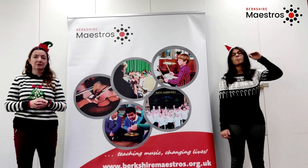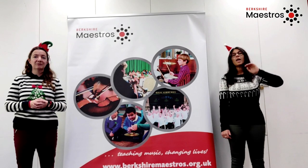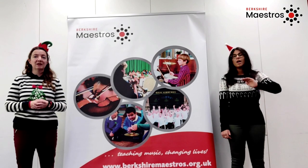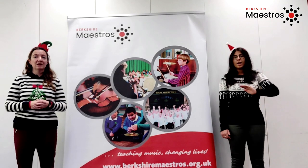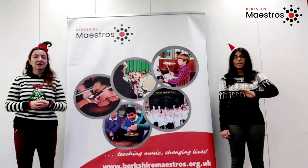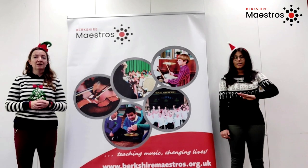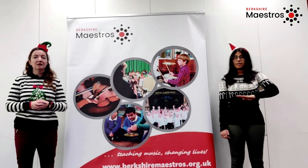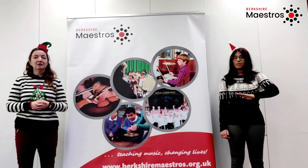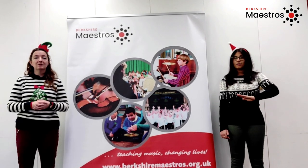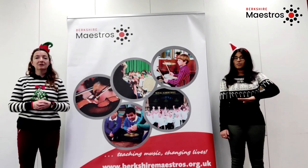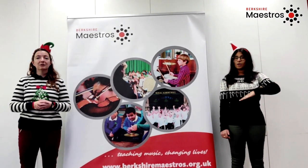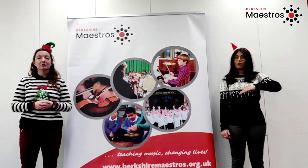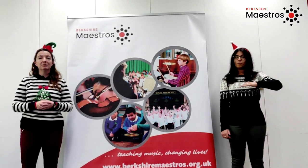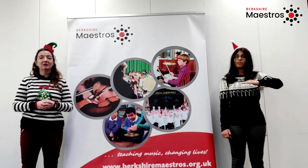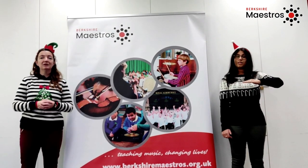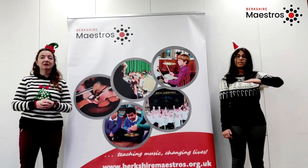snow on snow. In the bleak